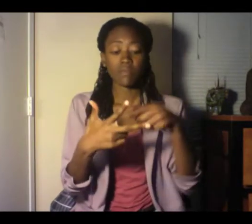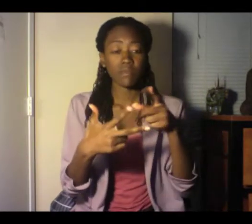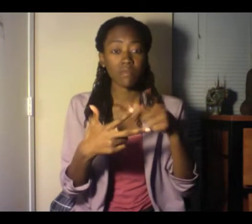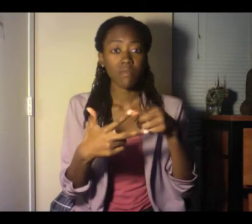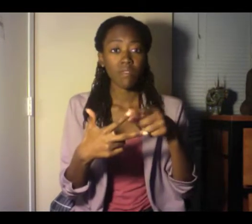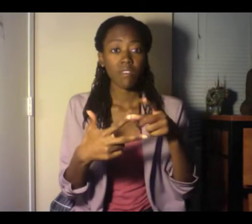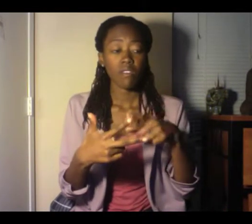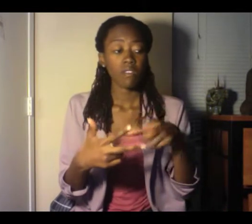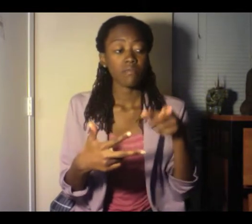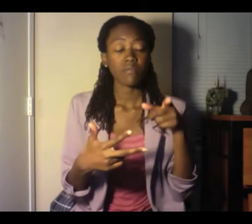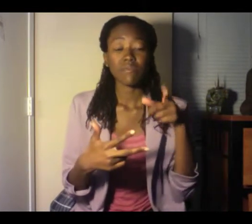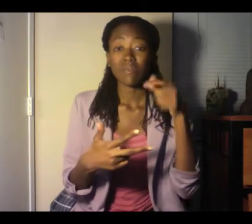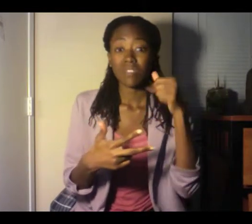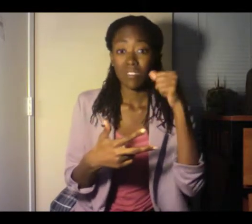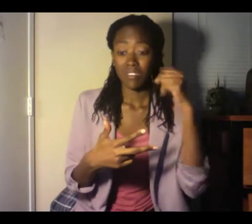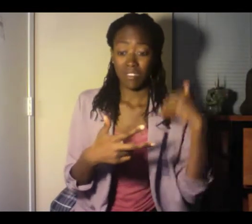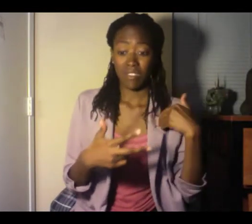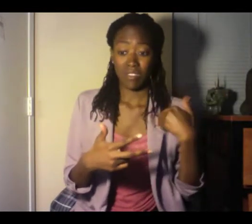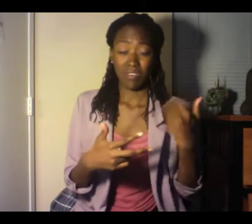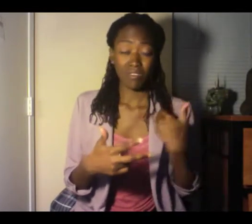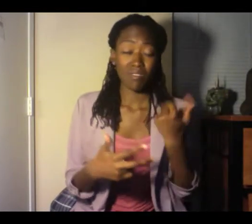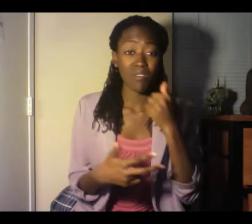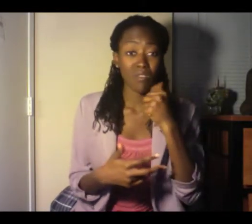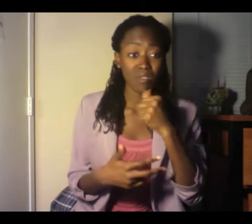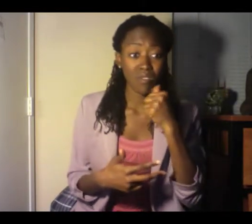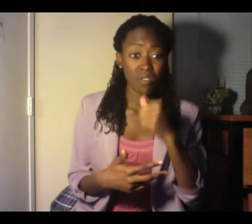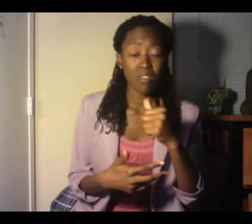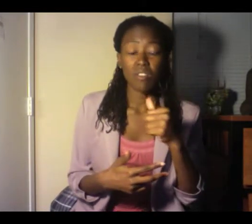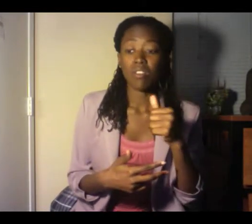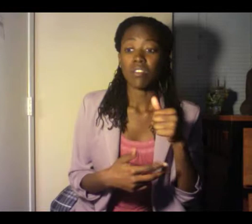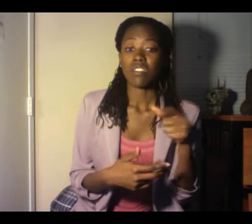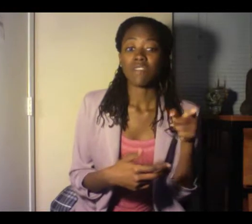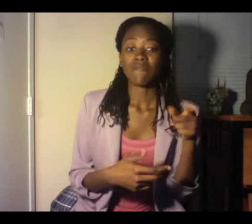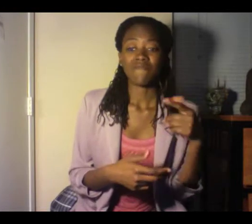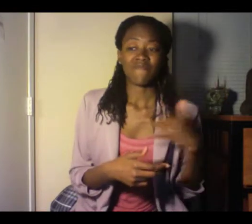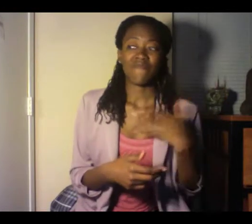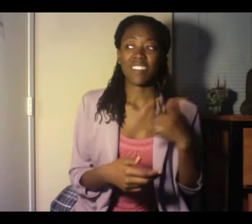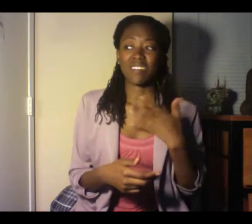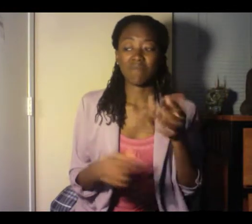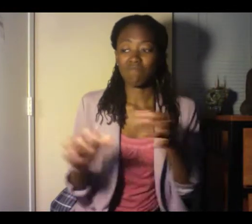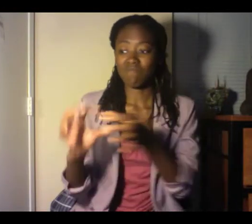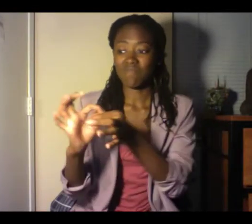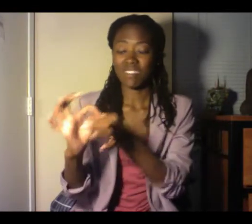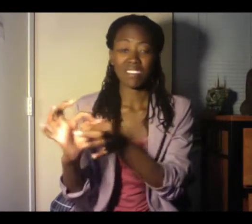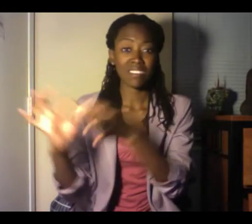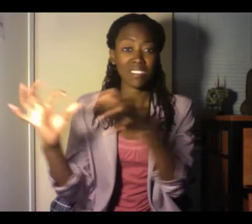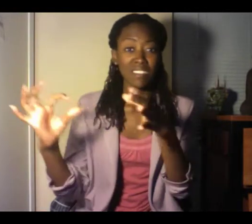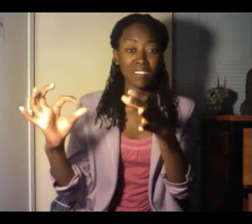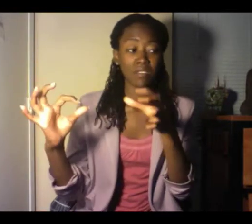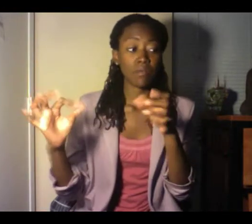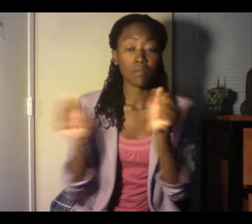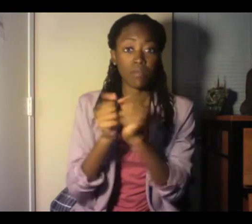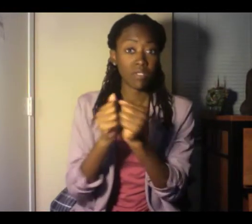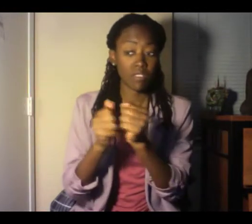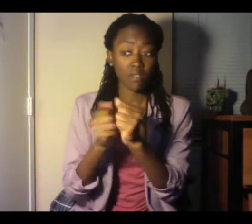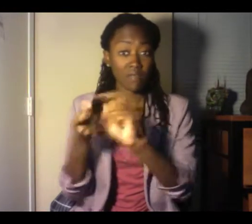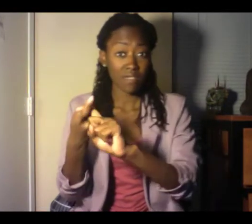left out because her 2 best friends since 1st grade had become very talkative on the phone in the